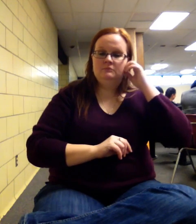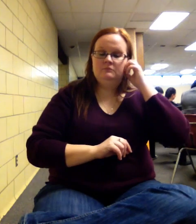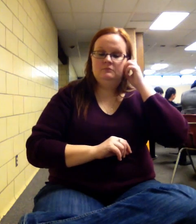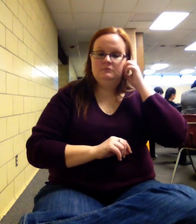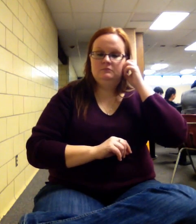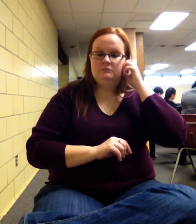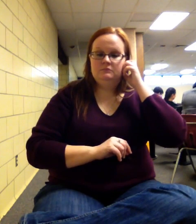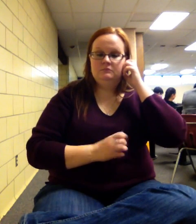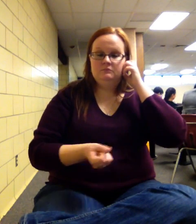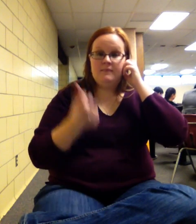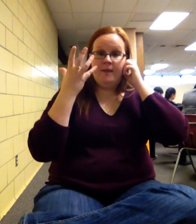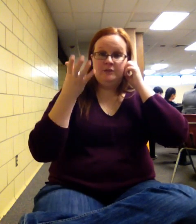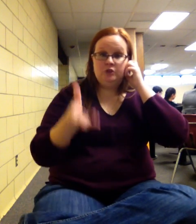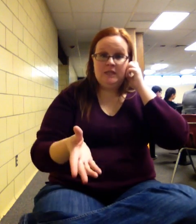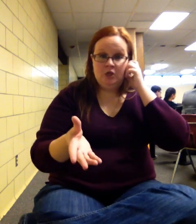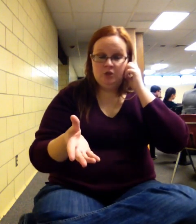and how much is in there?